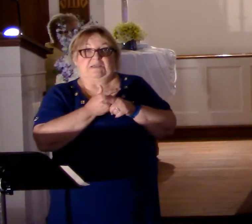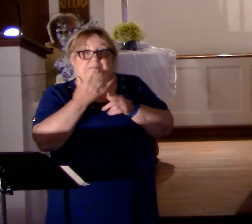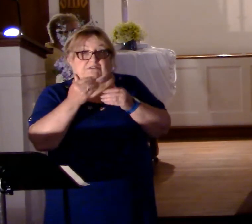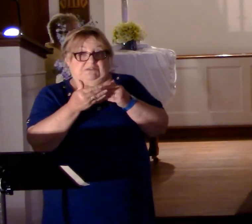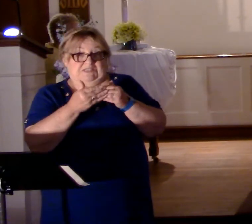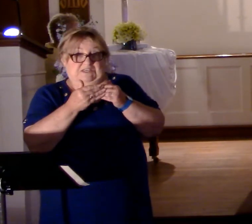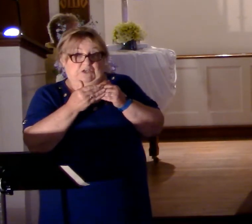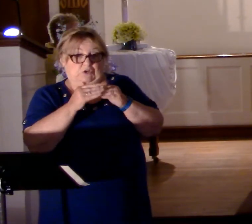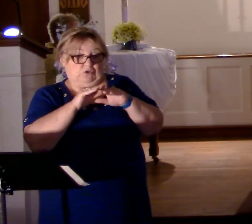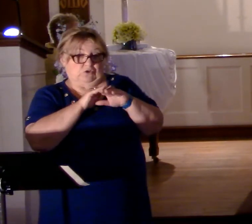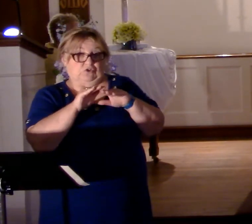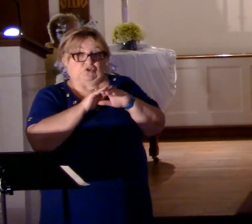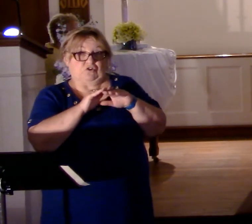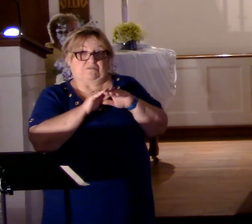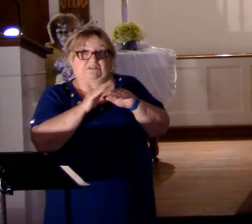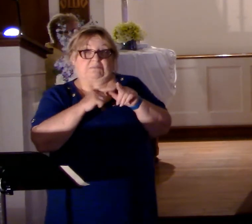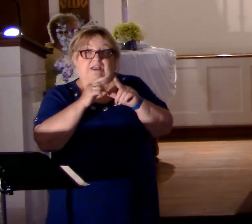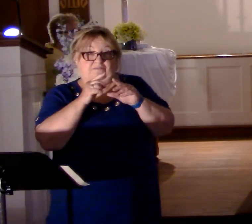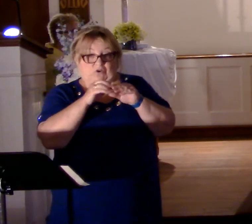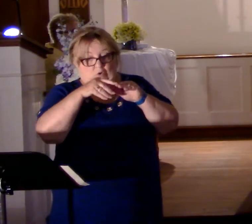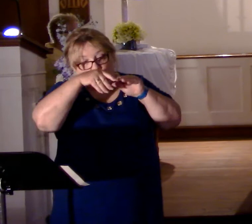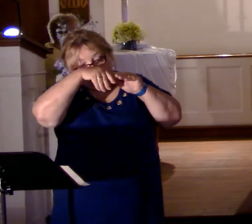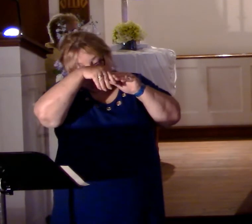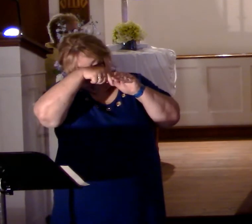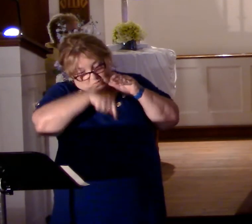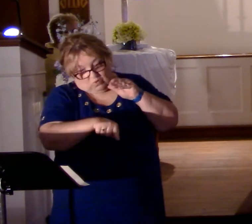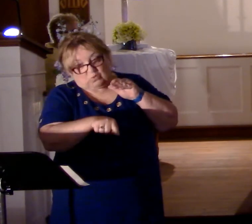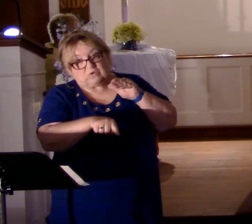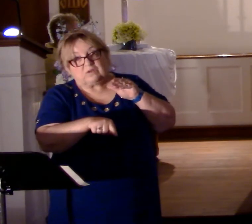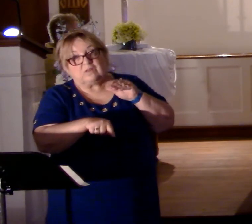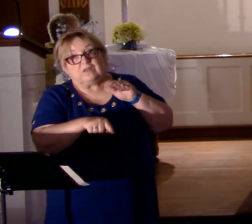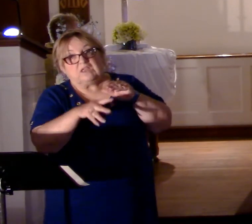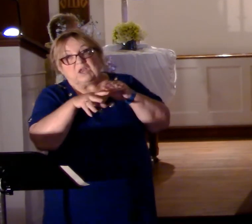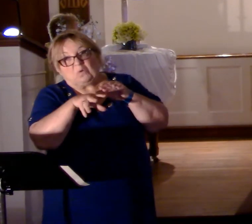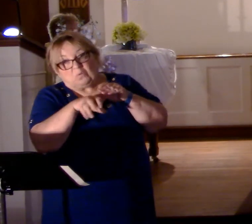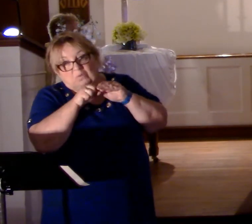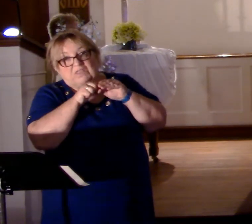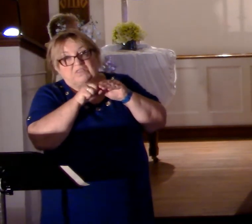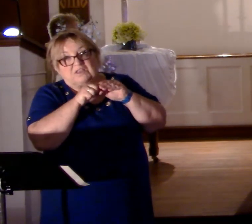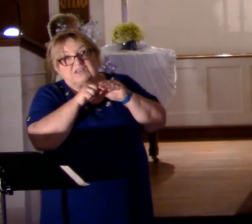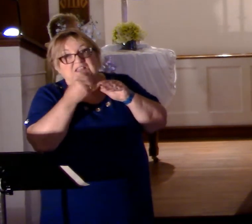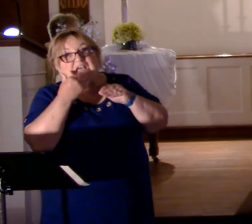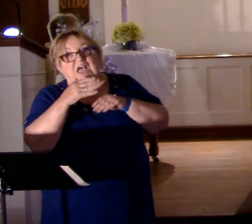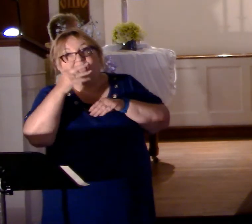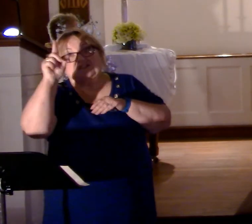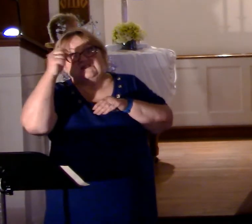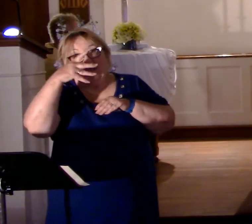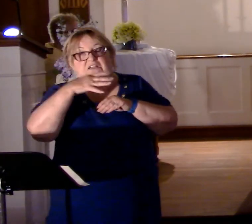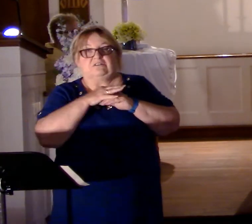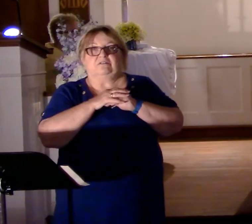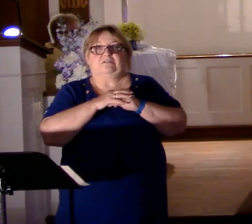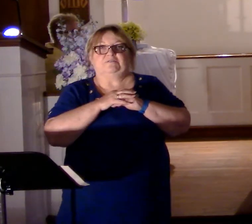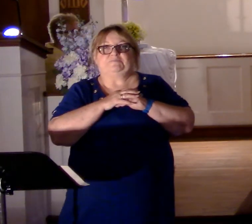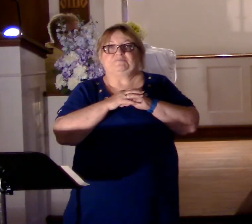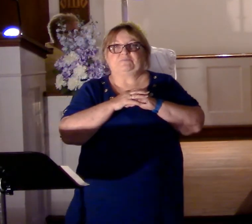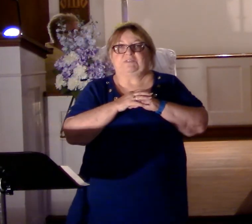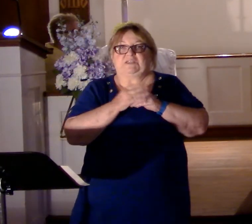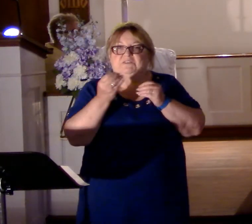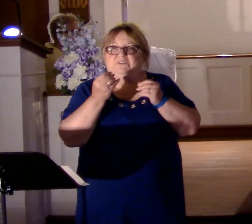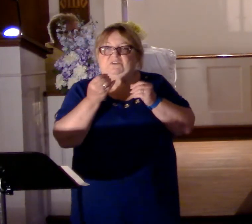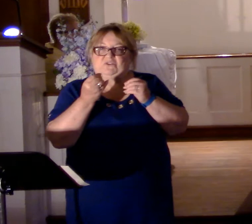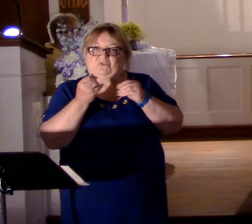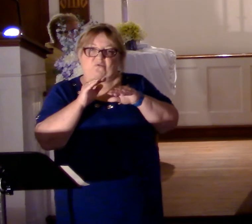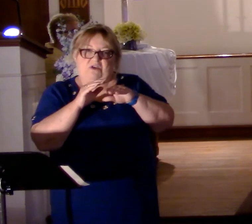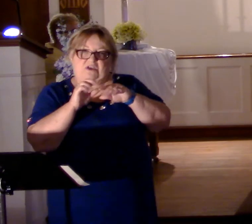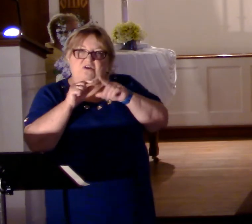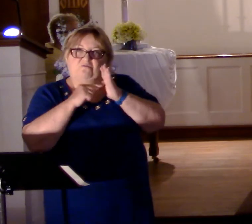the surface, but then having no root, it quickly withered in the hot sun. The soil